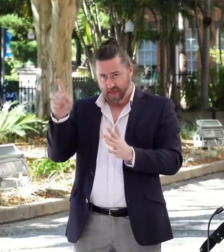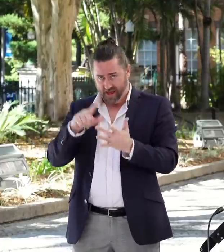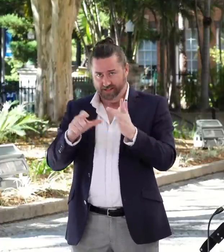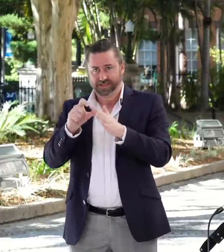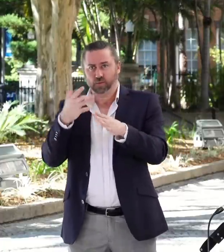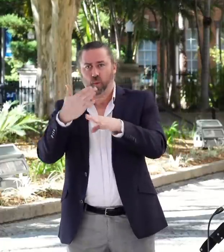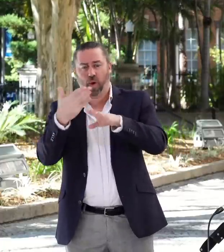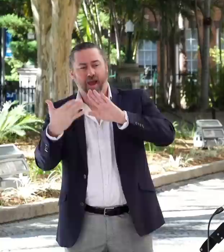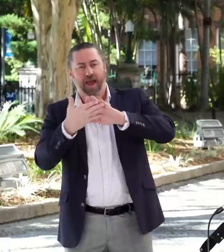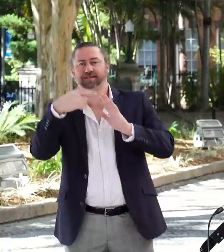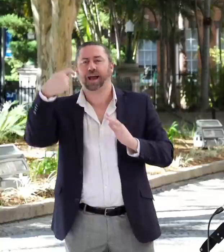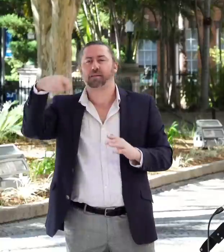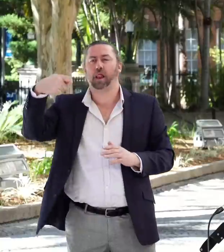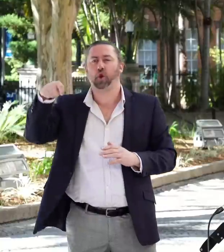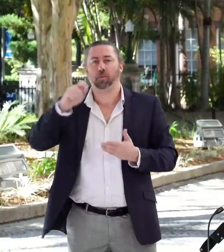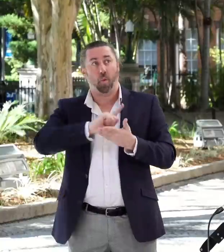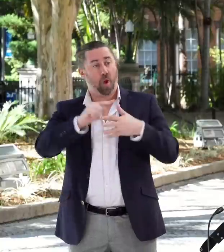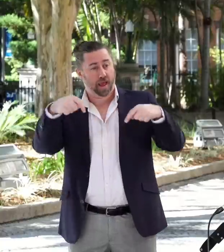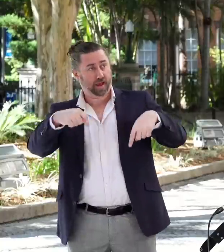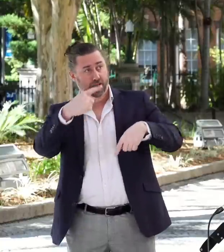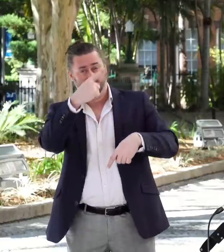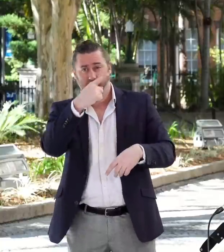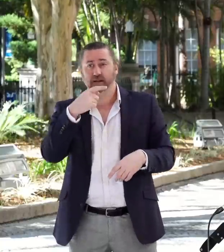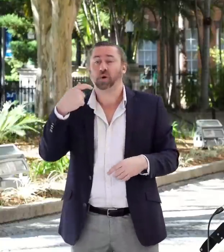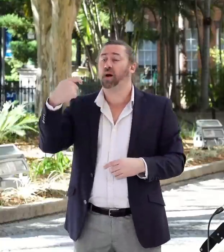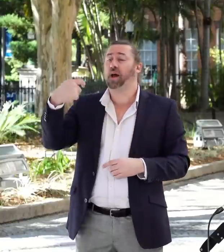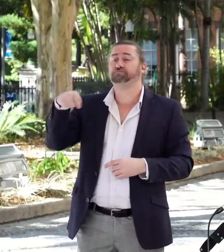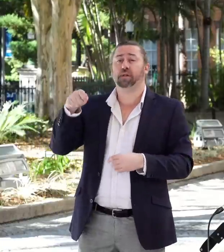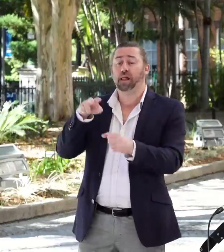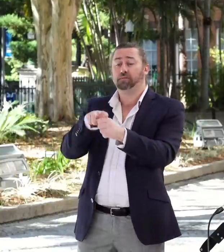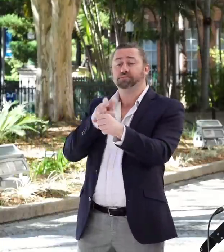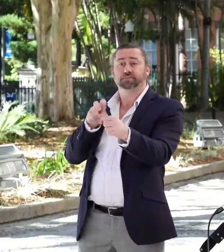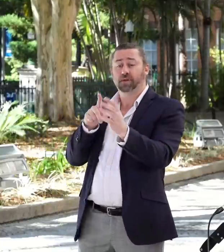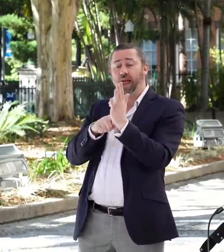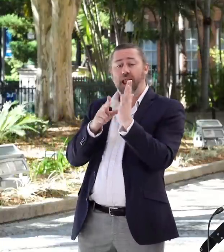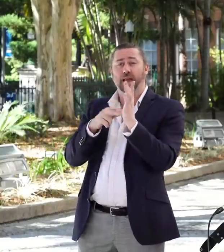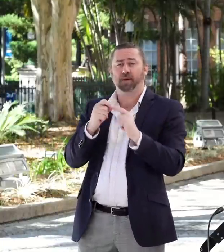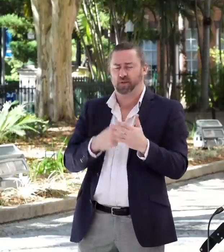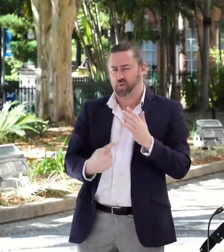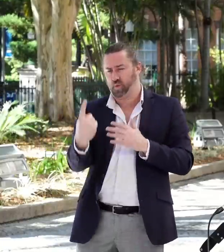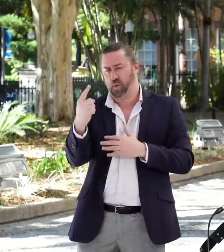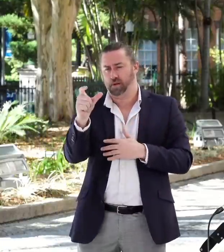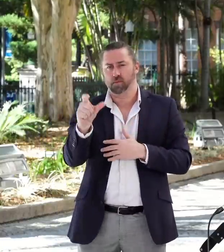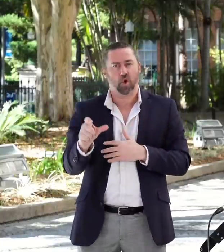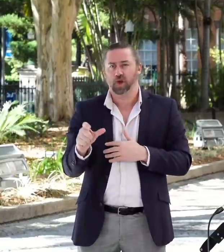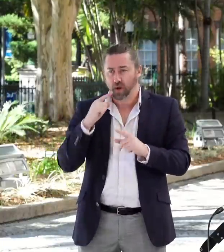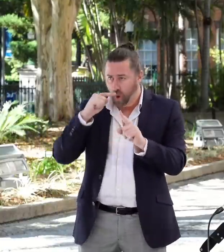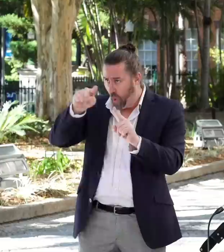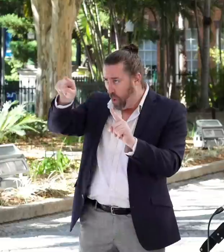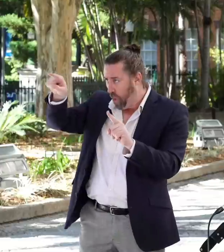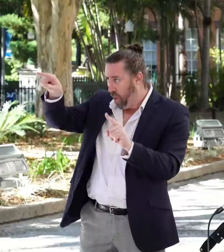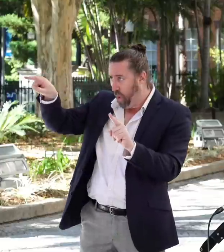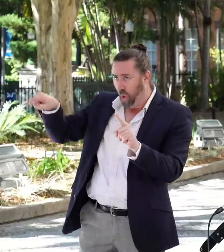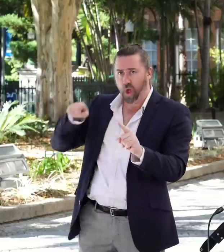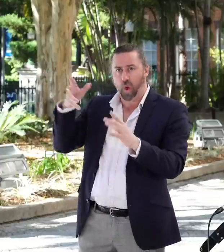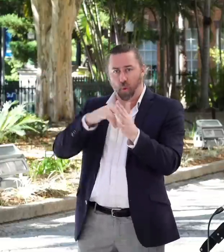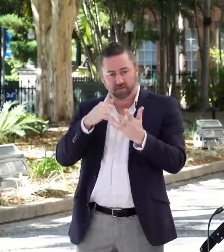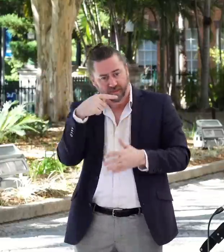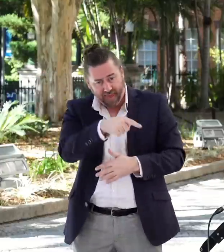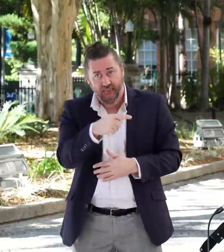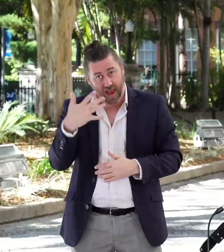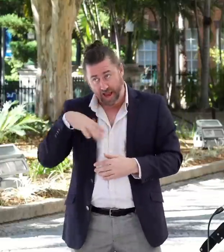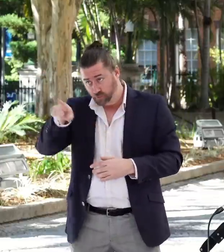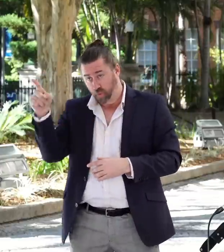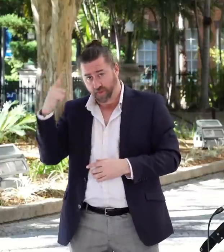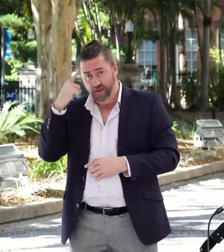government, Campbell Newman leaving the party is just one individual. They all have to take collective responsibility for the decisions they've